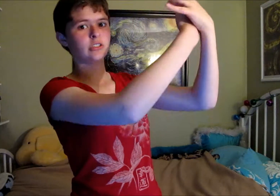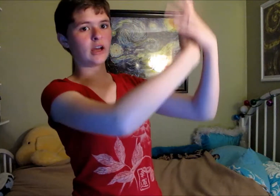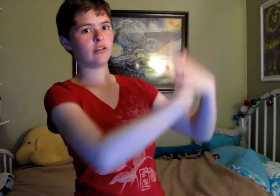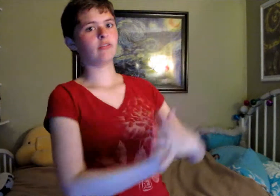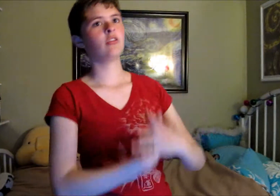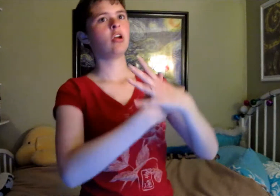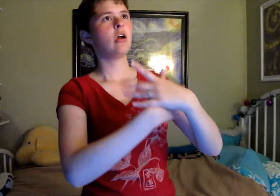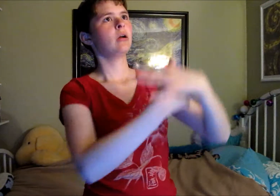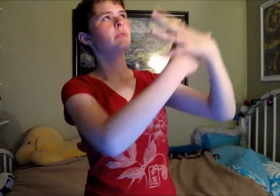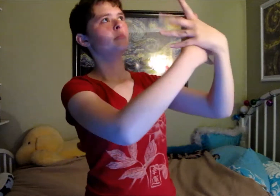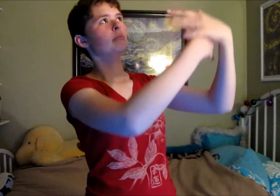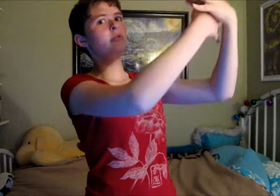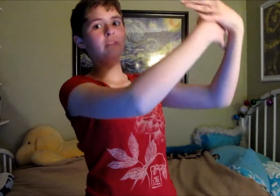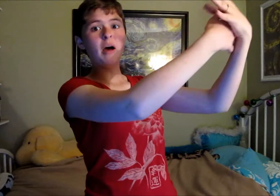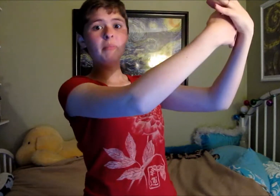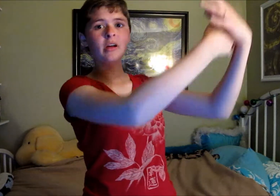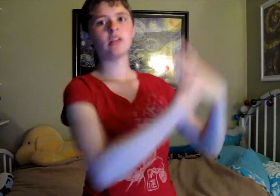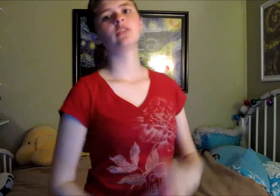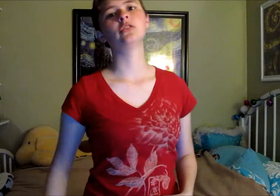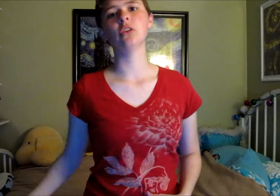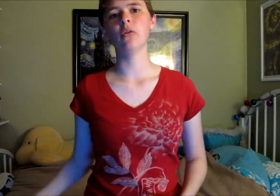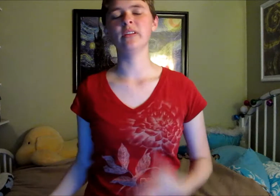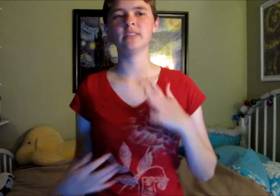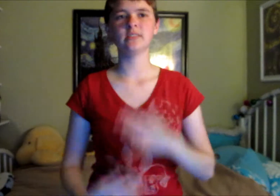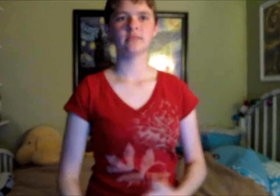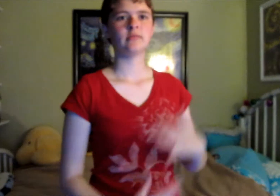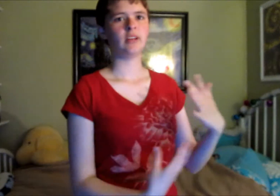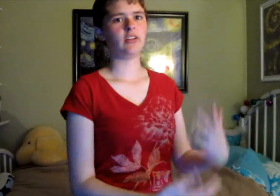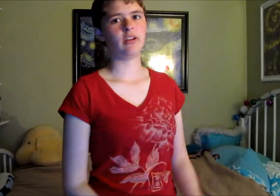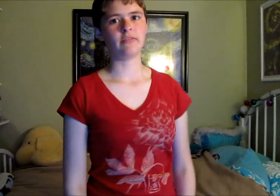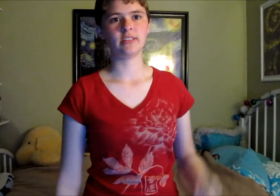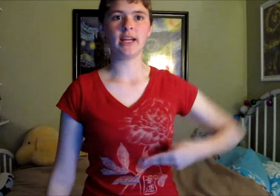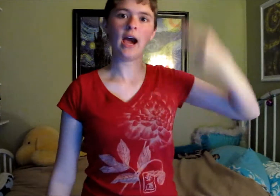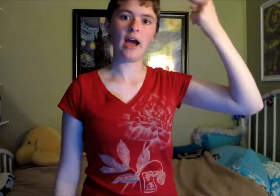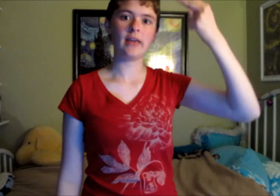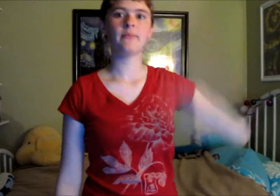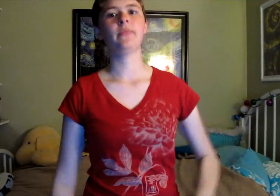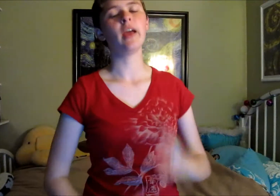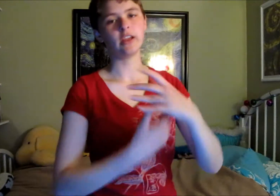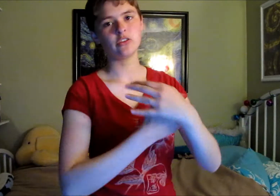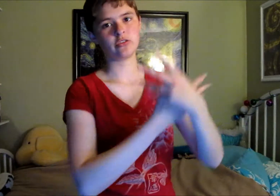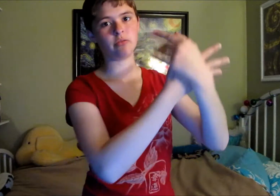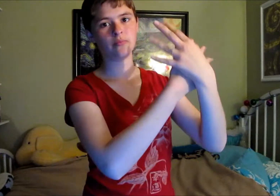kind of move up, so I don't have to sign high. I can just do